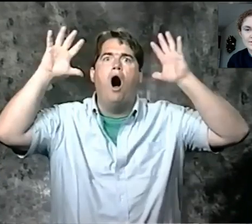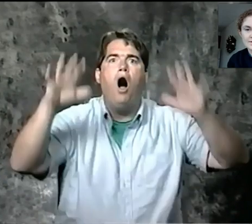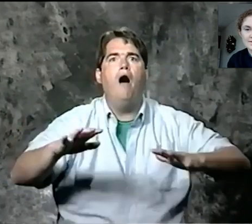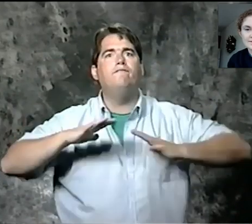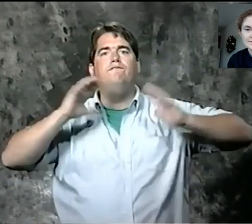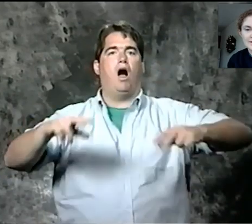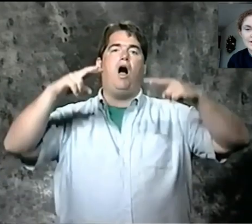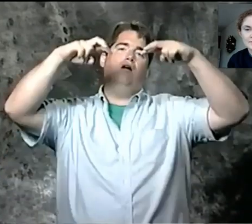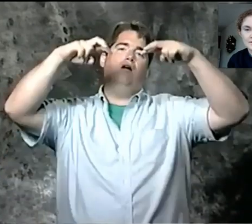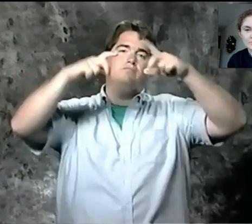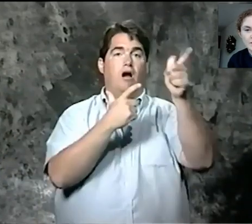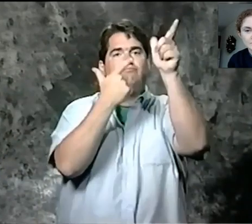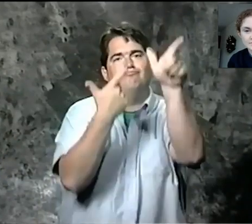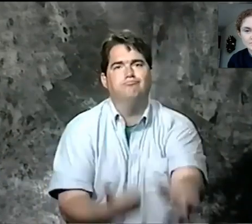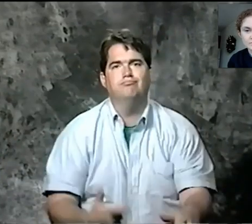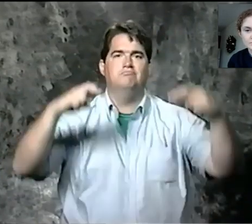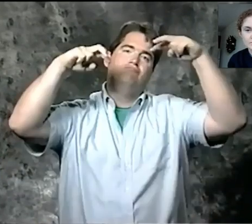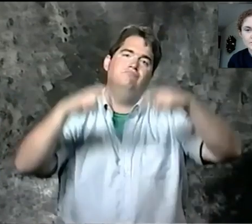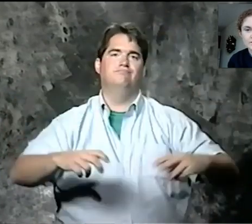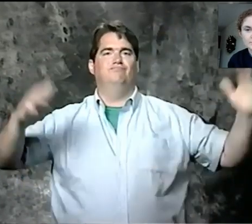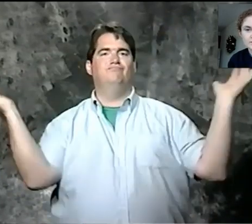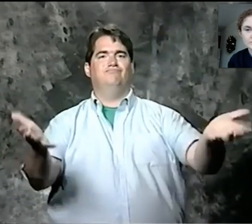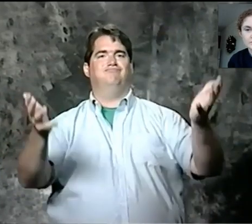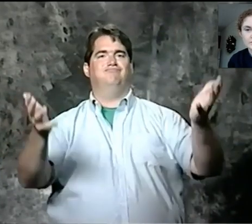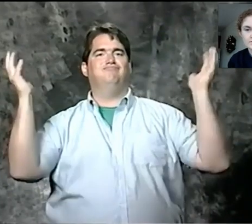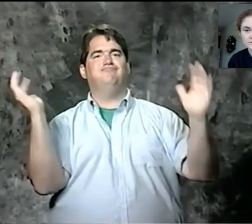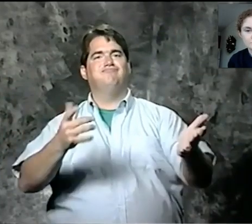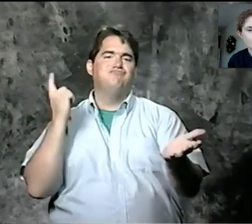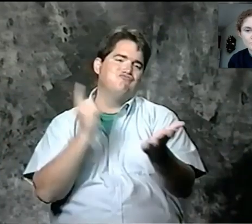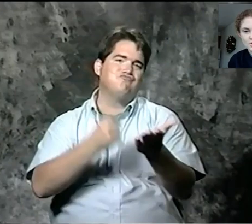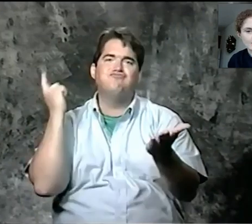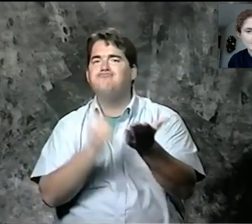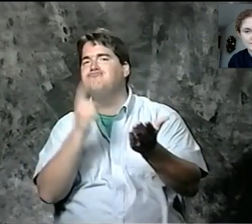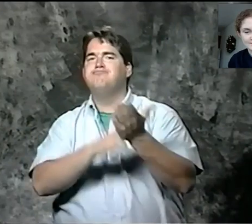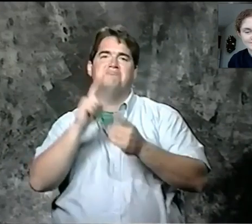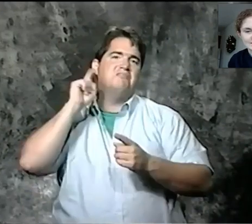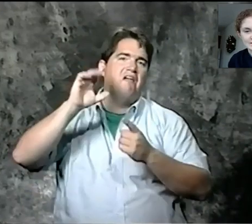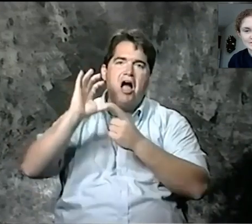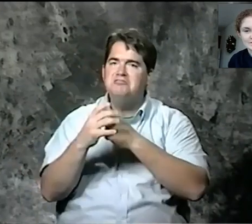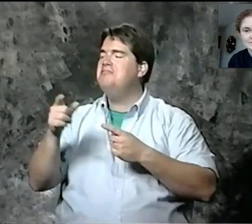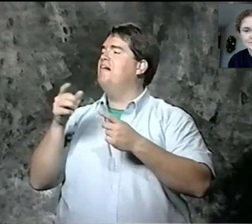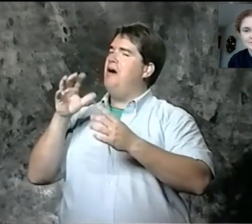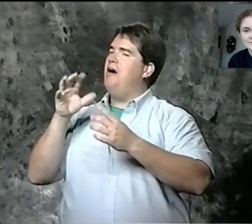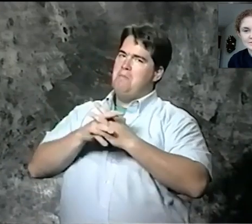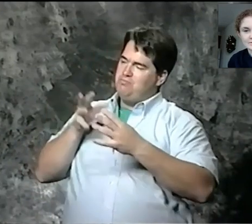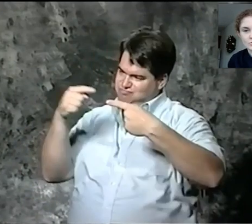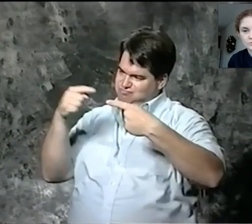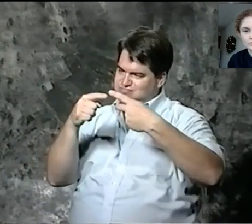And he says, I'm deaf. Well, I'm deaf too. And they put down their guns and they just start chatting and discussing deaf